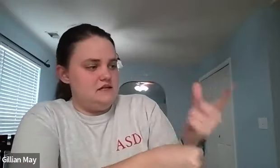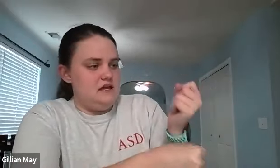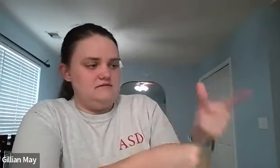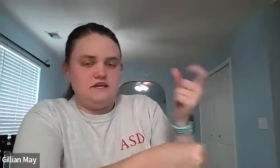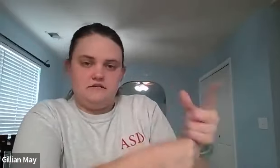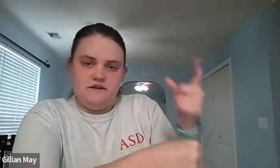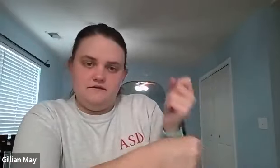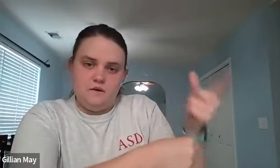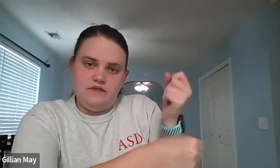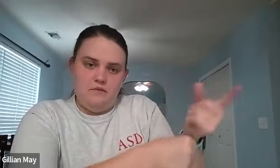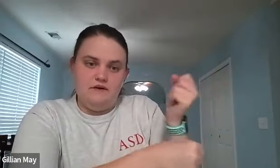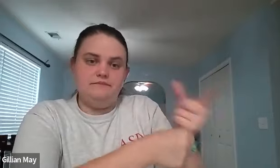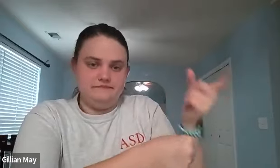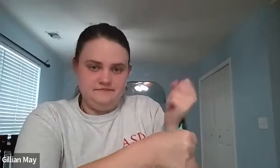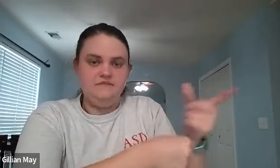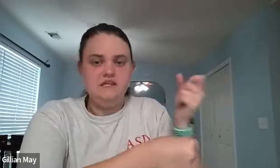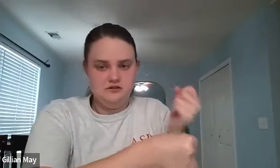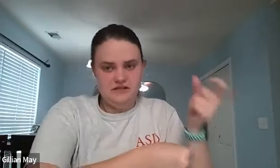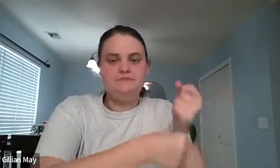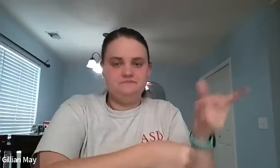and flicking your finger forward that one, yearly.